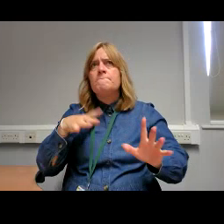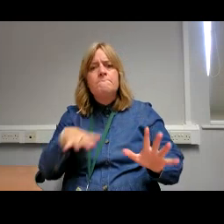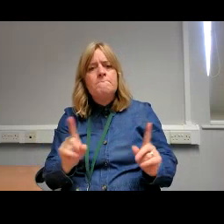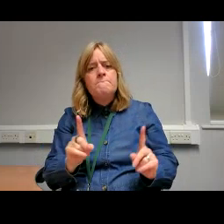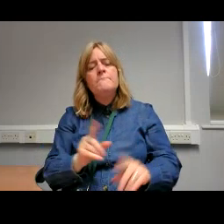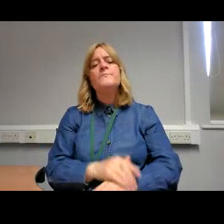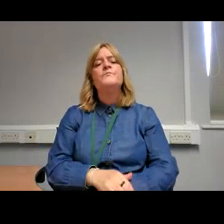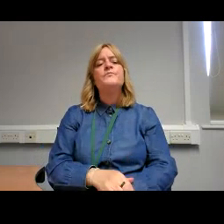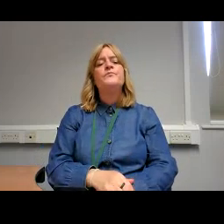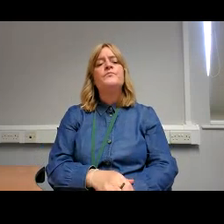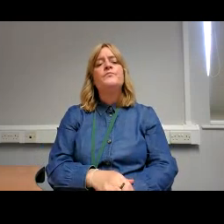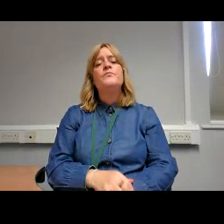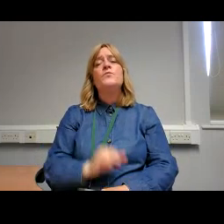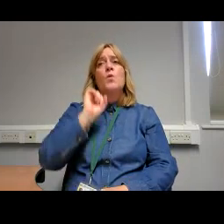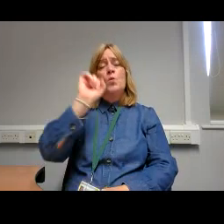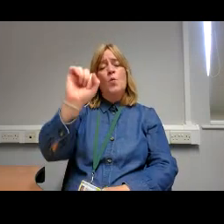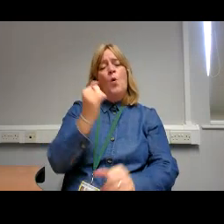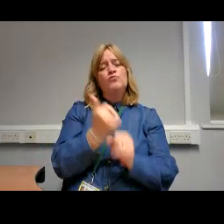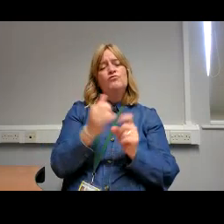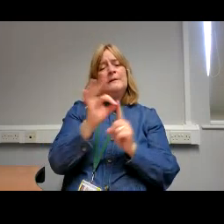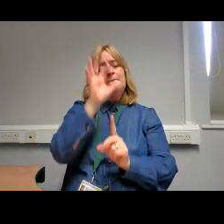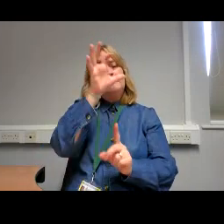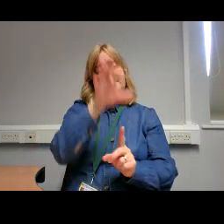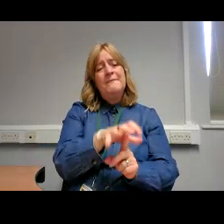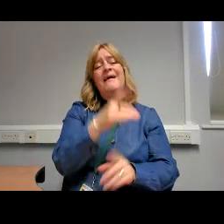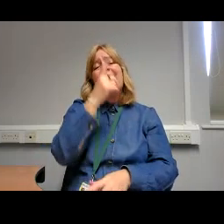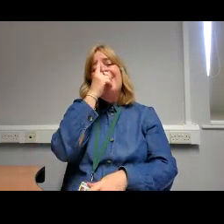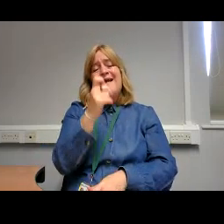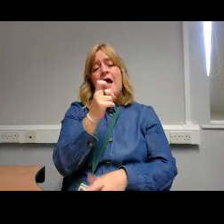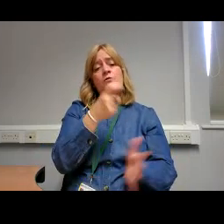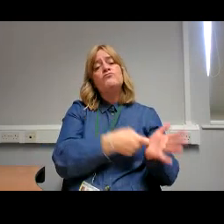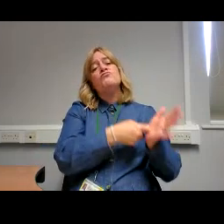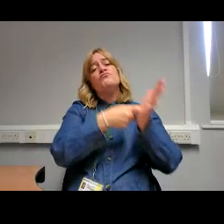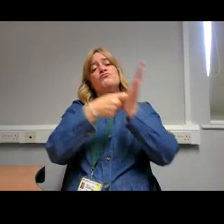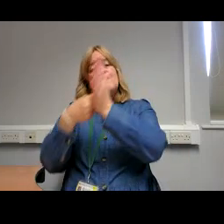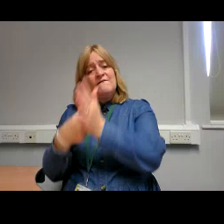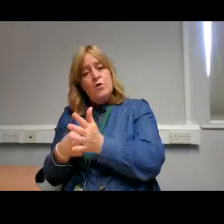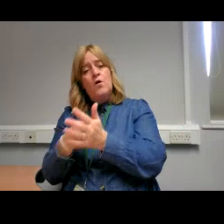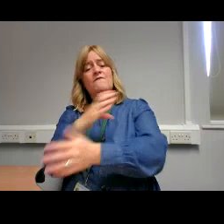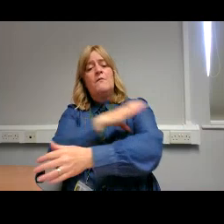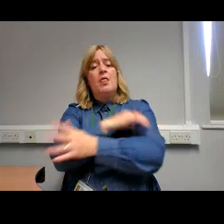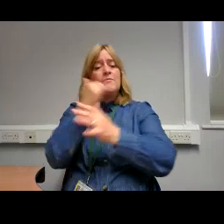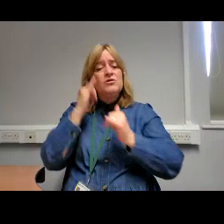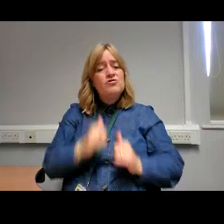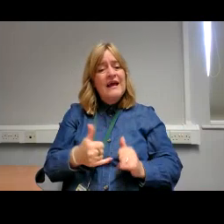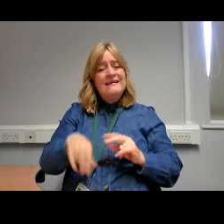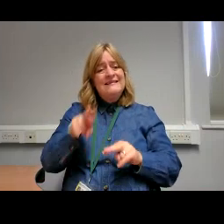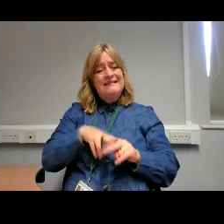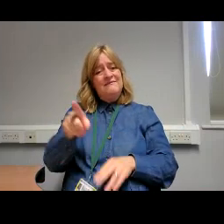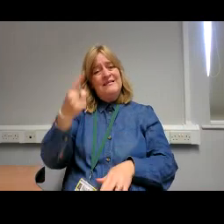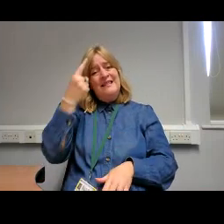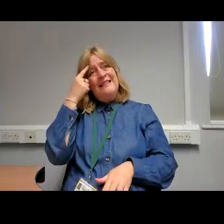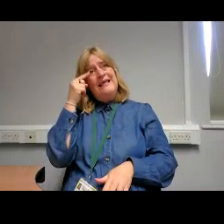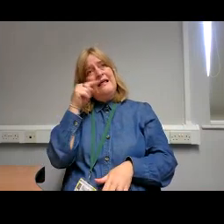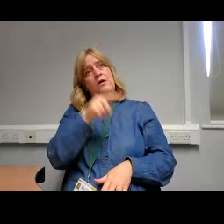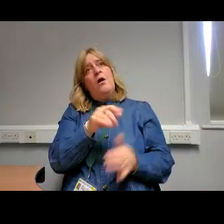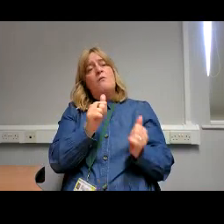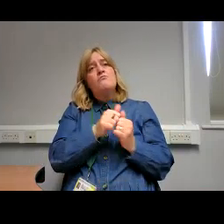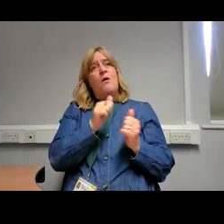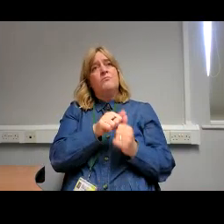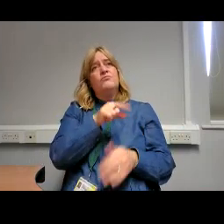Your general practice can also refer you in for a blood pressure check should they think that you would be appropriate to have one, and they